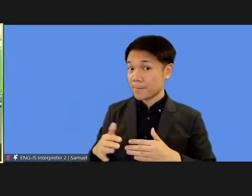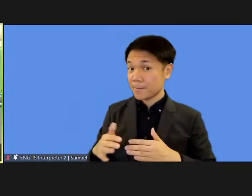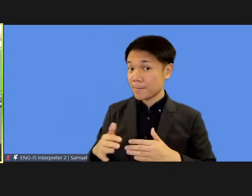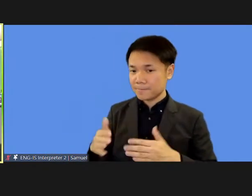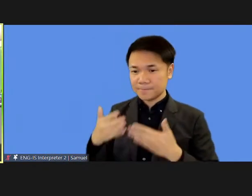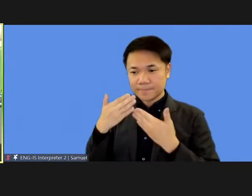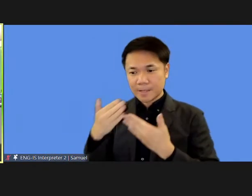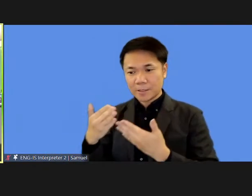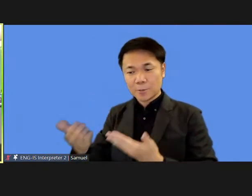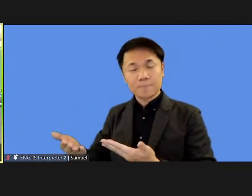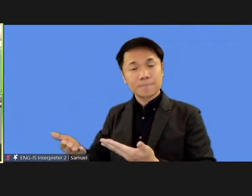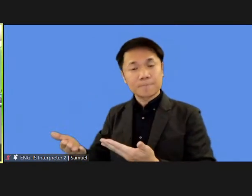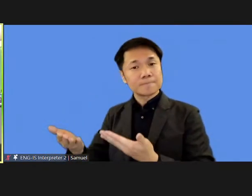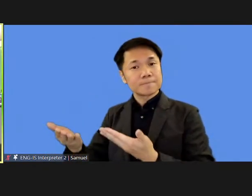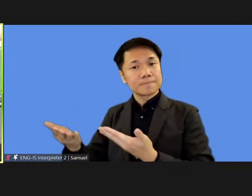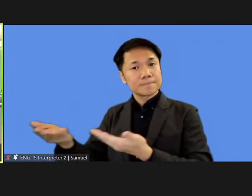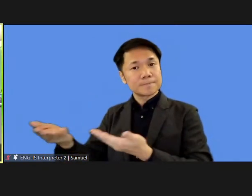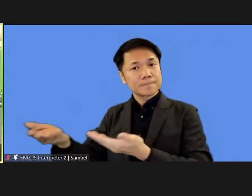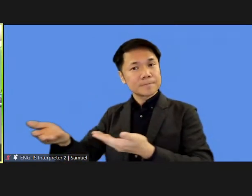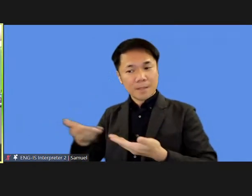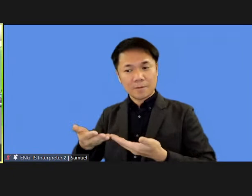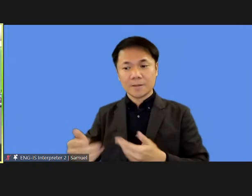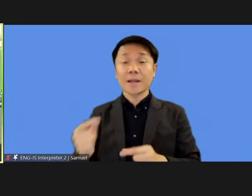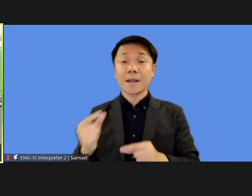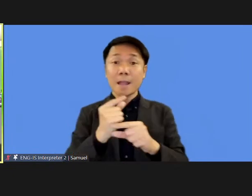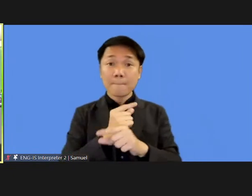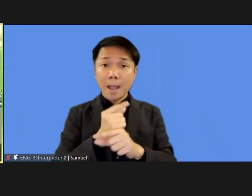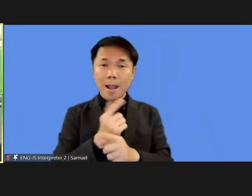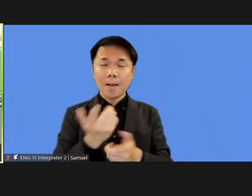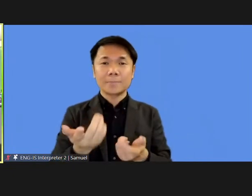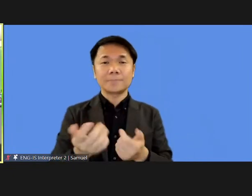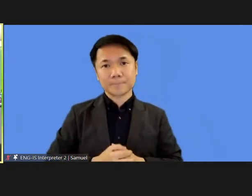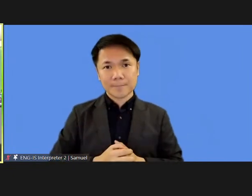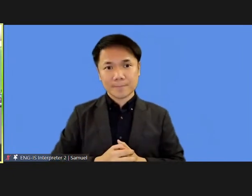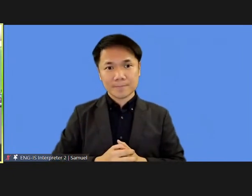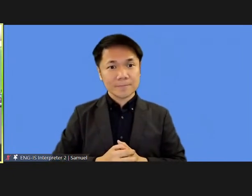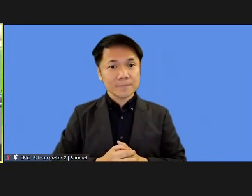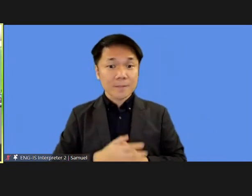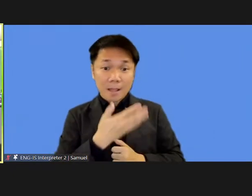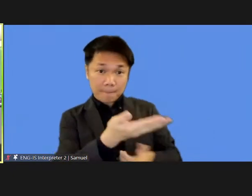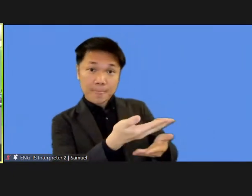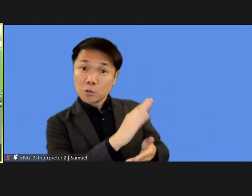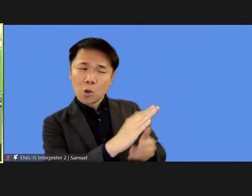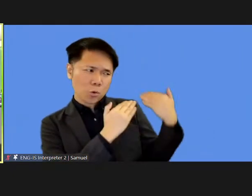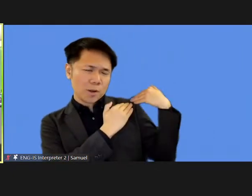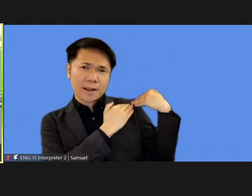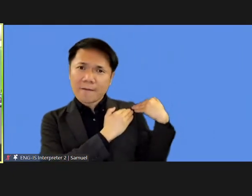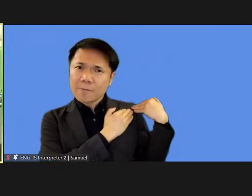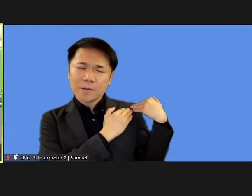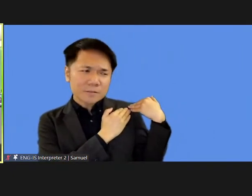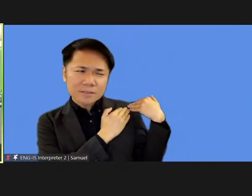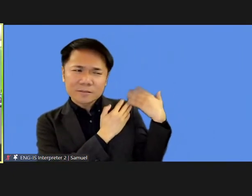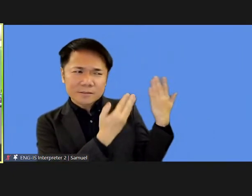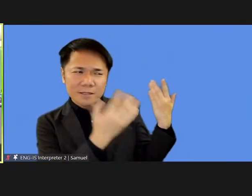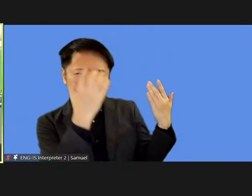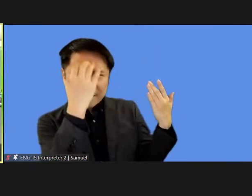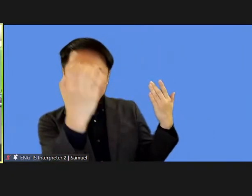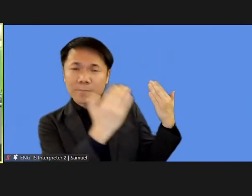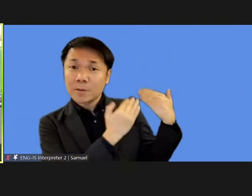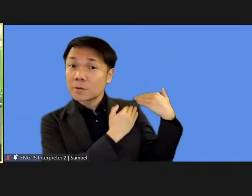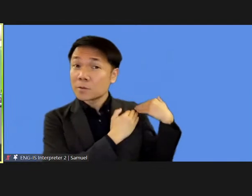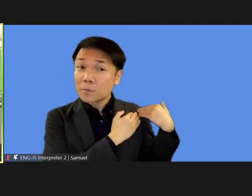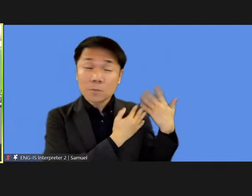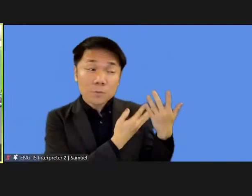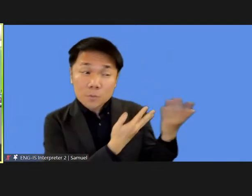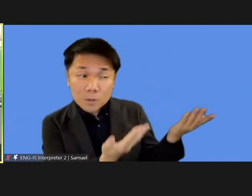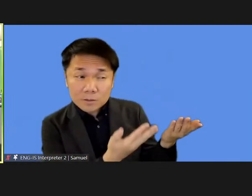your thought on the following. The role of local government and authority in driving process toward the two agenda.